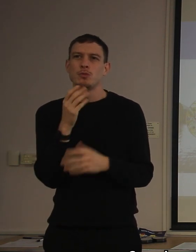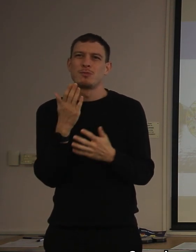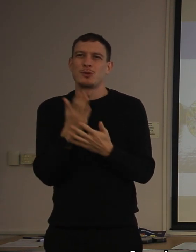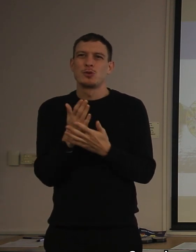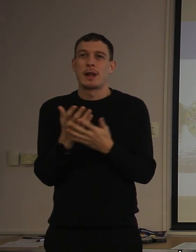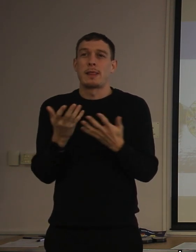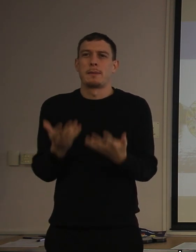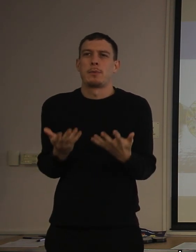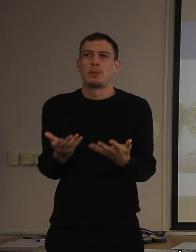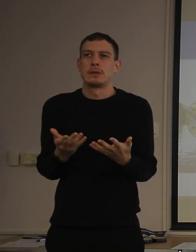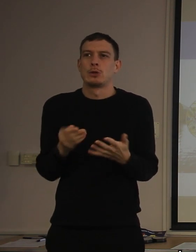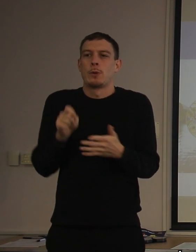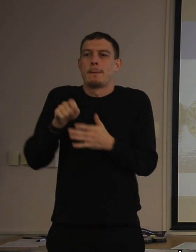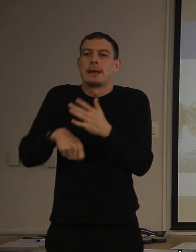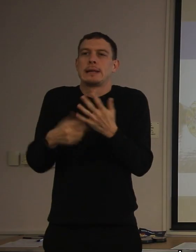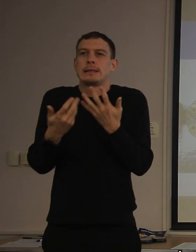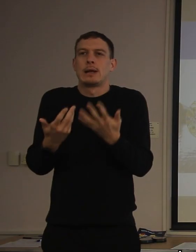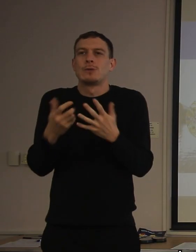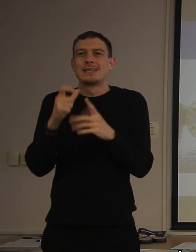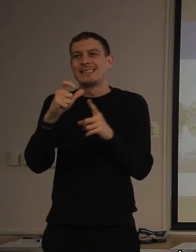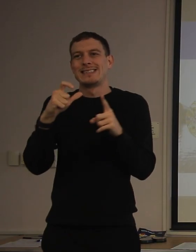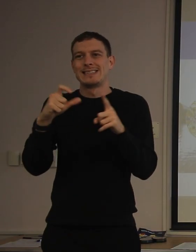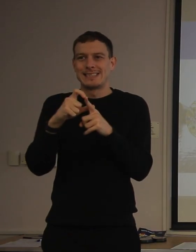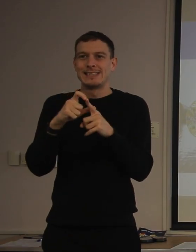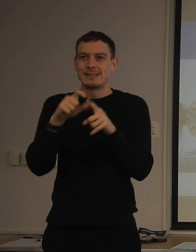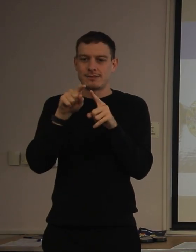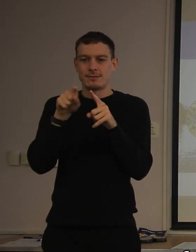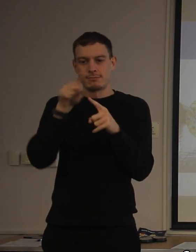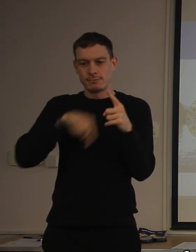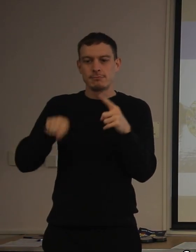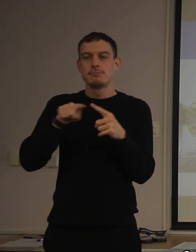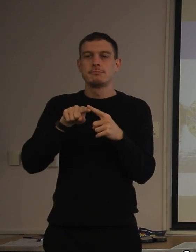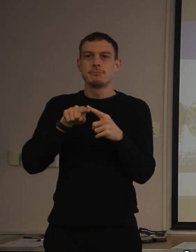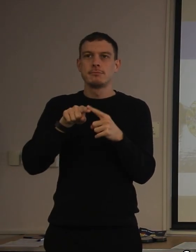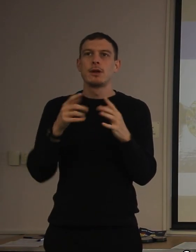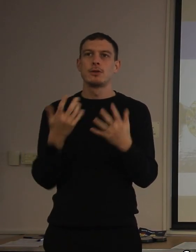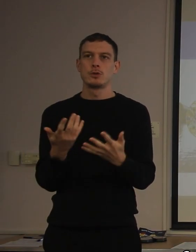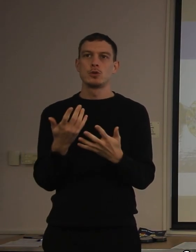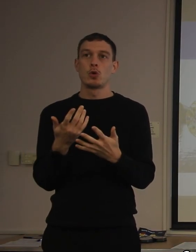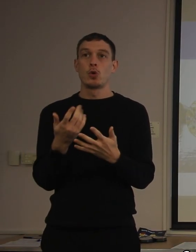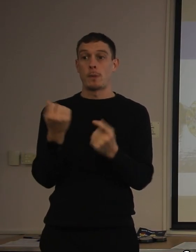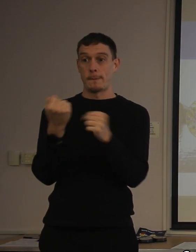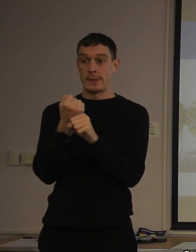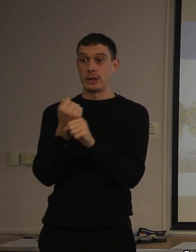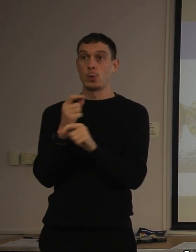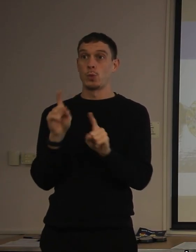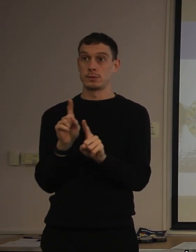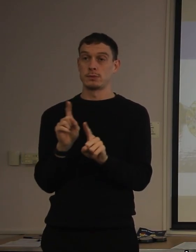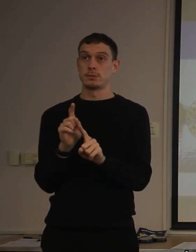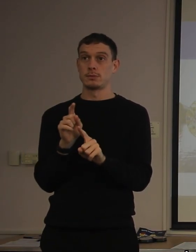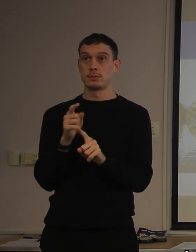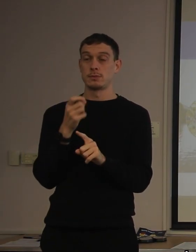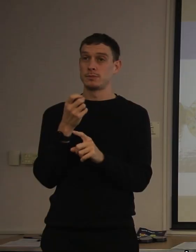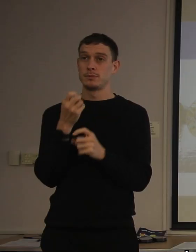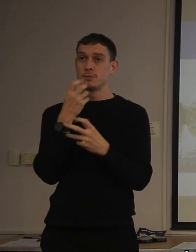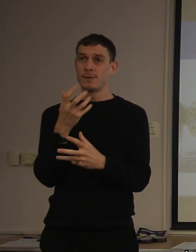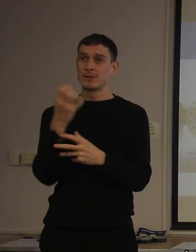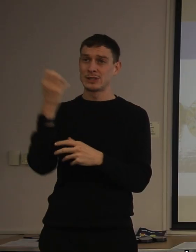really kind of buying as many CDs now. But one of our makers made these beautiful